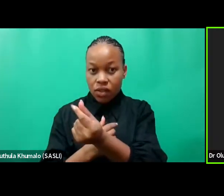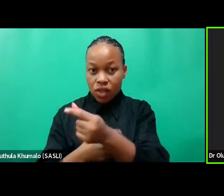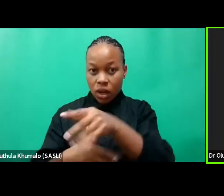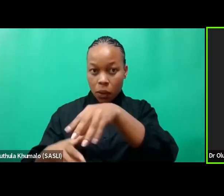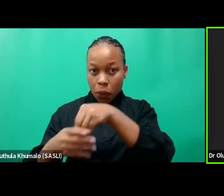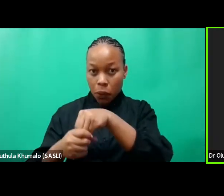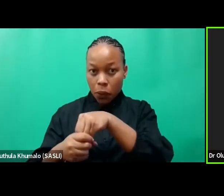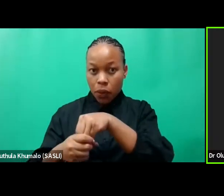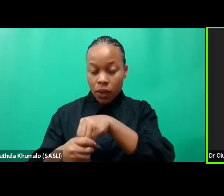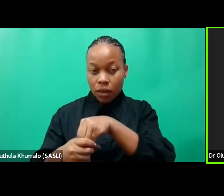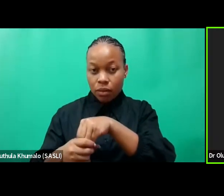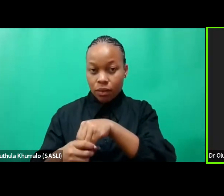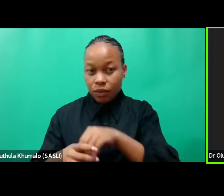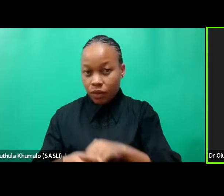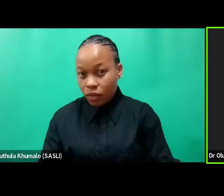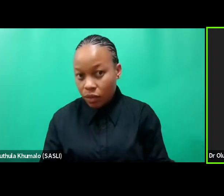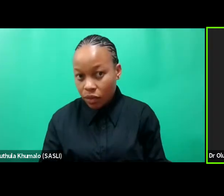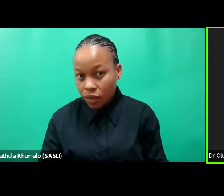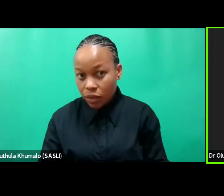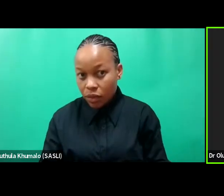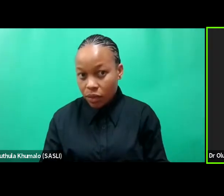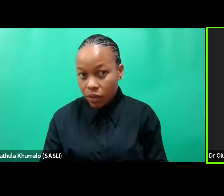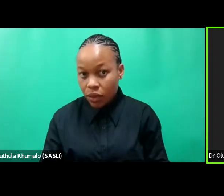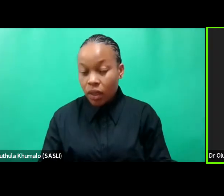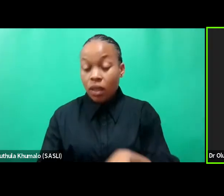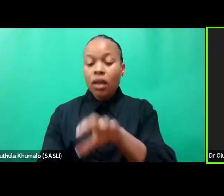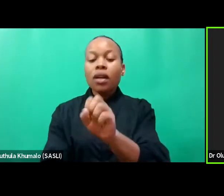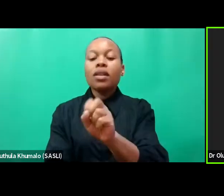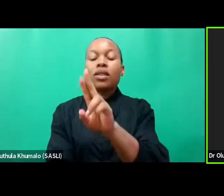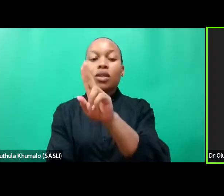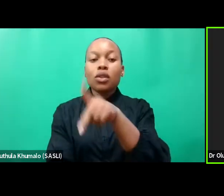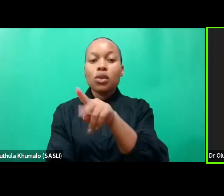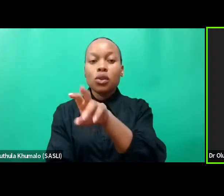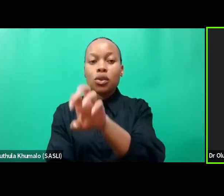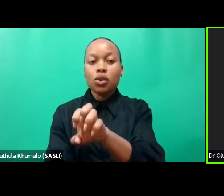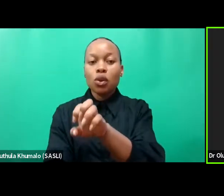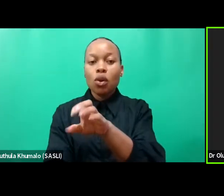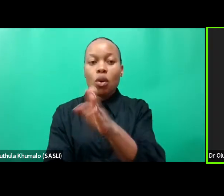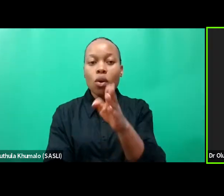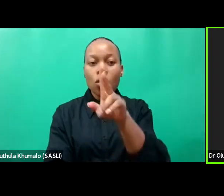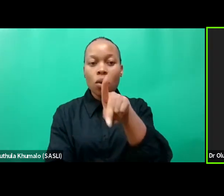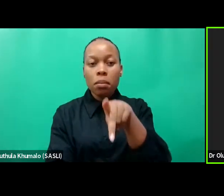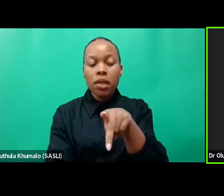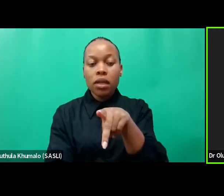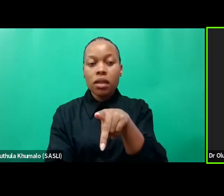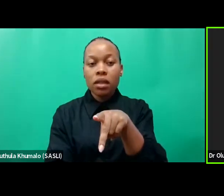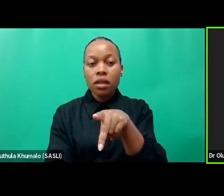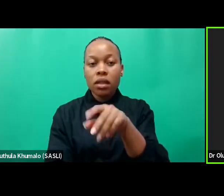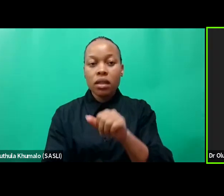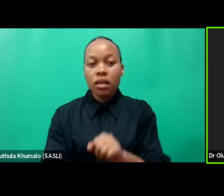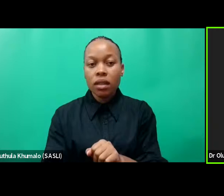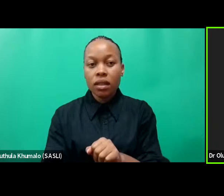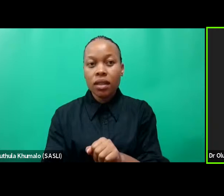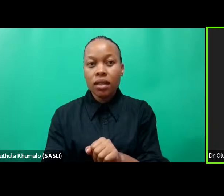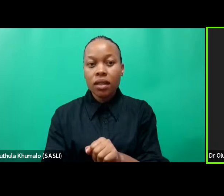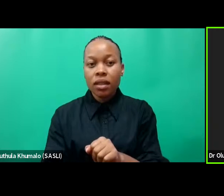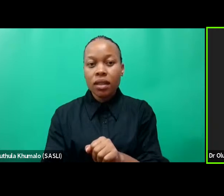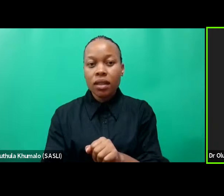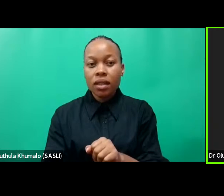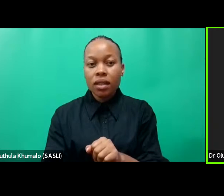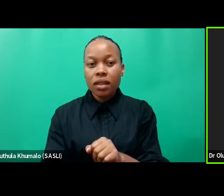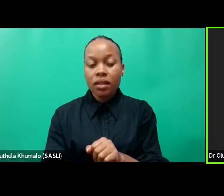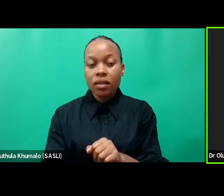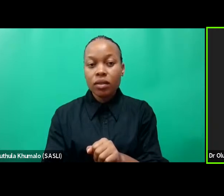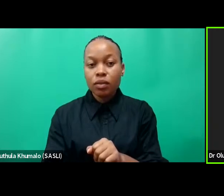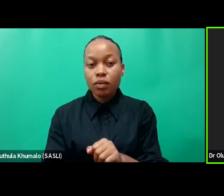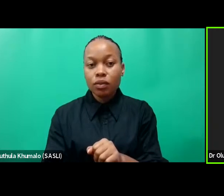involved in the planning process. It is the Shopee that planned and arranged it and contacted us to involve us. So what this